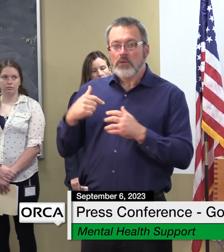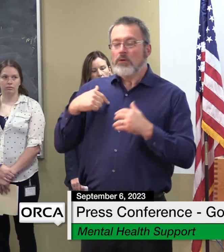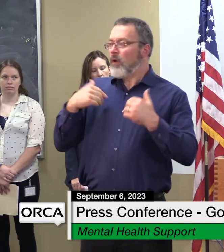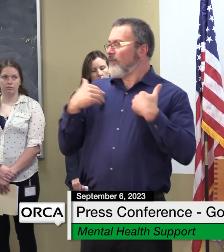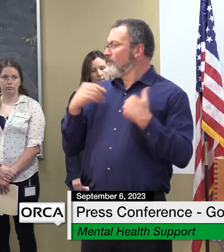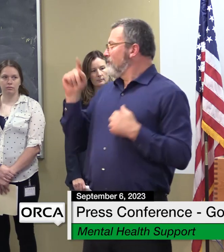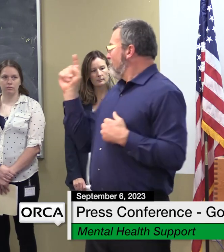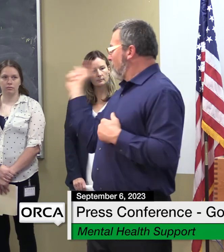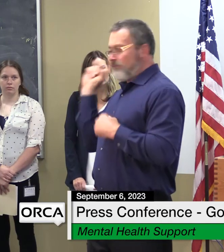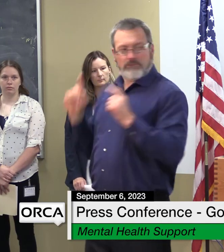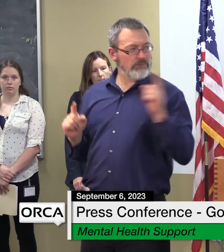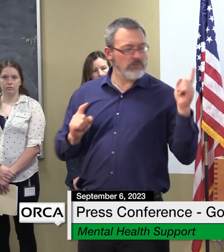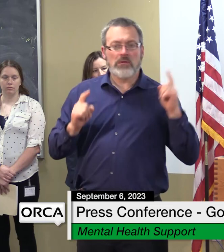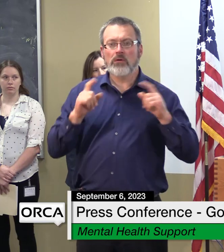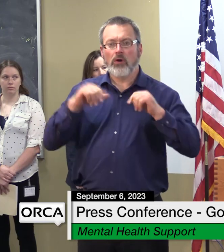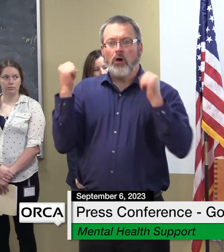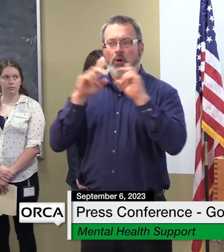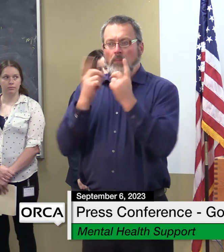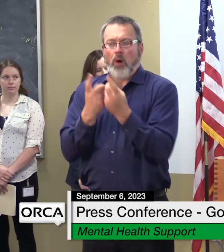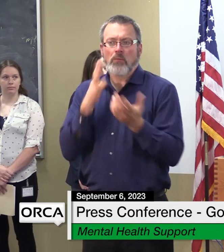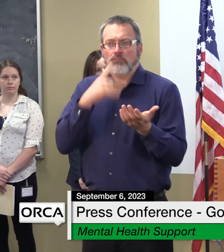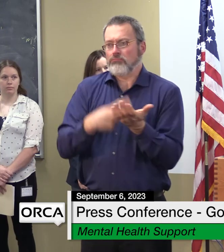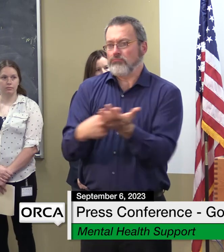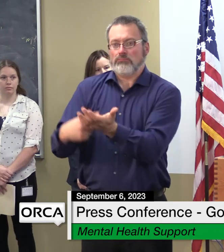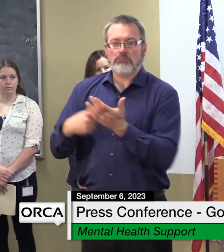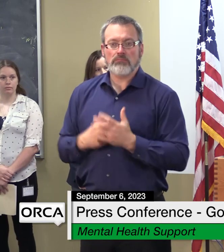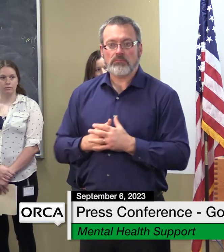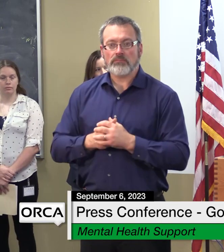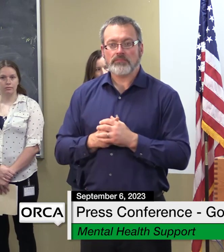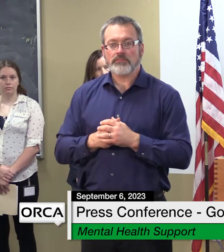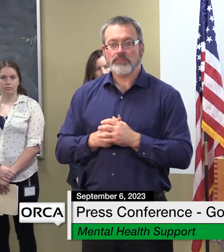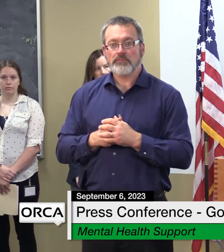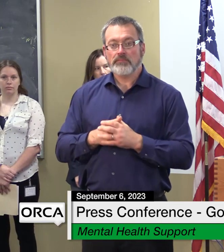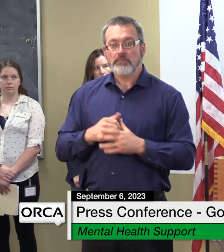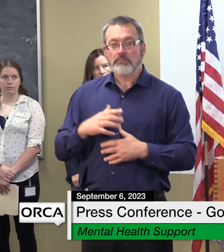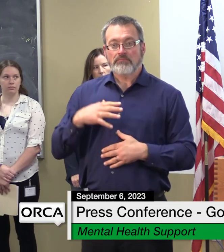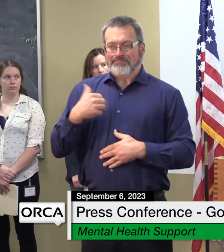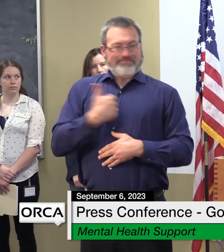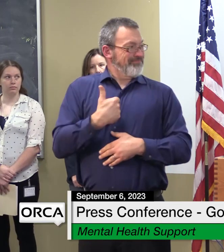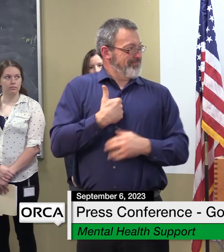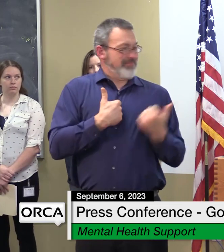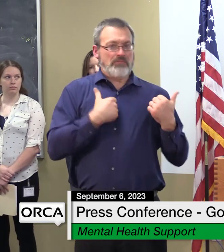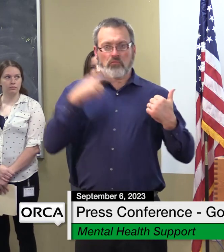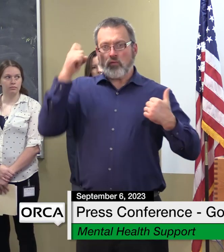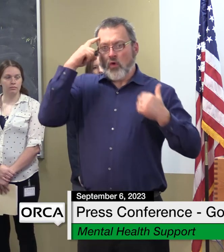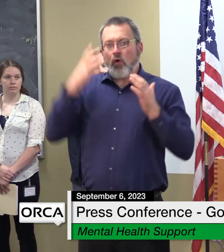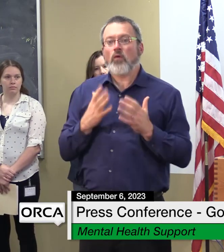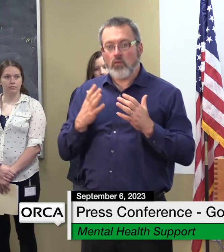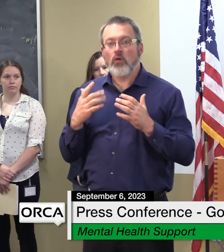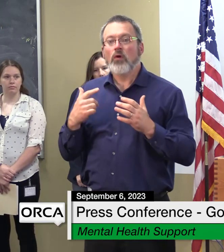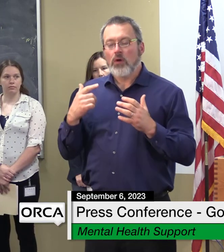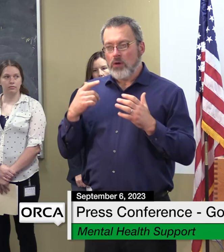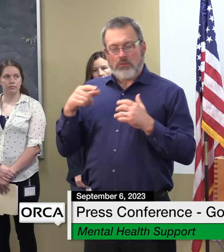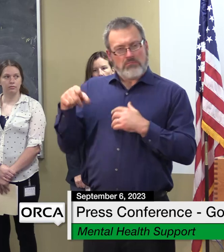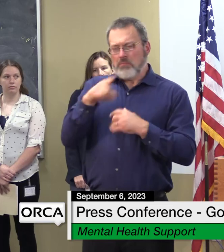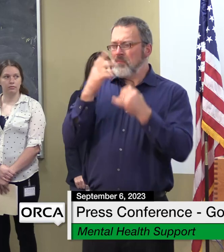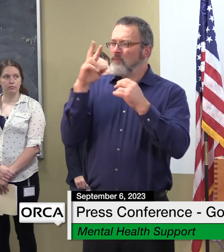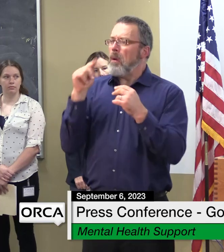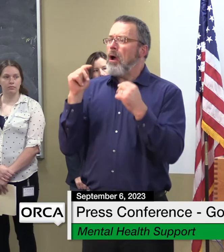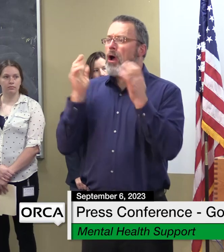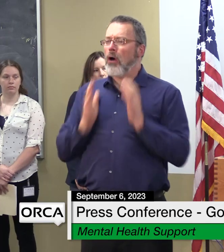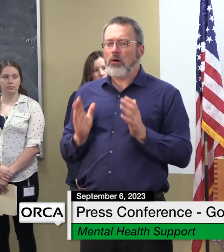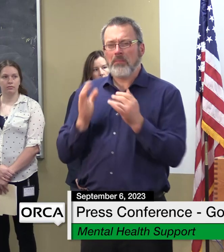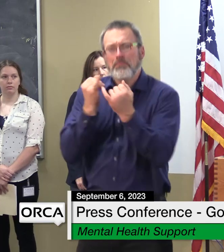minutes. I know firsthand how independent Vermonters are. Many don't want to ask for